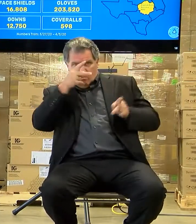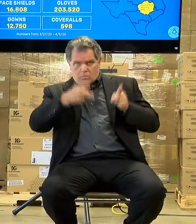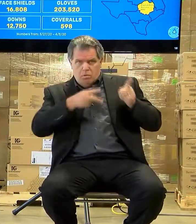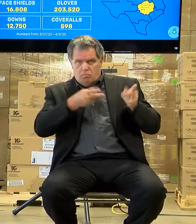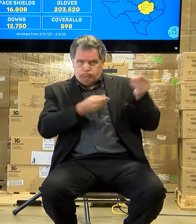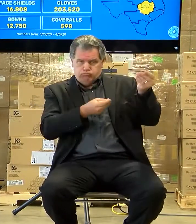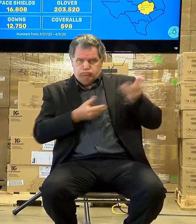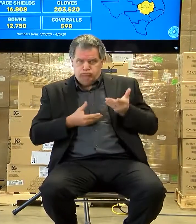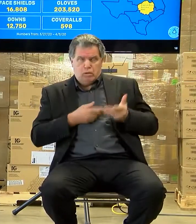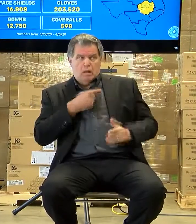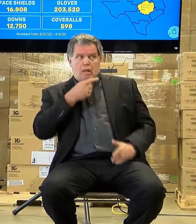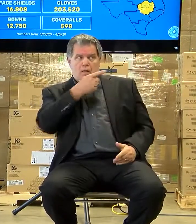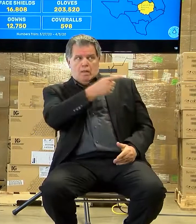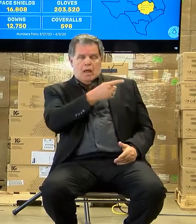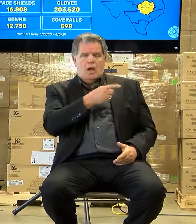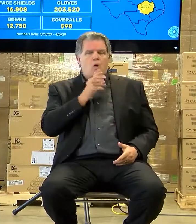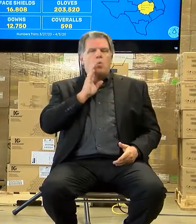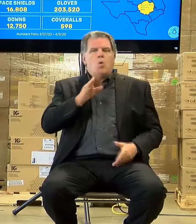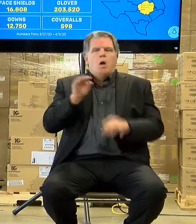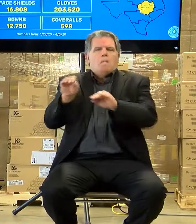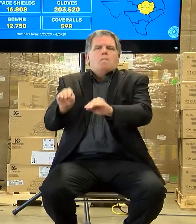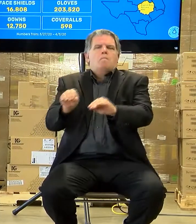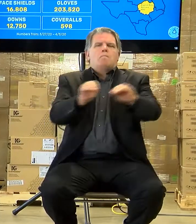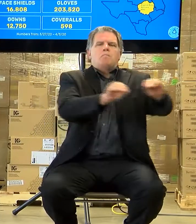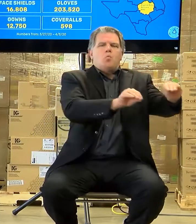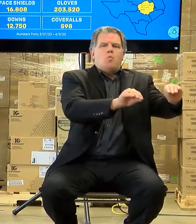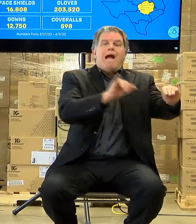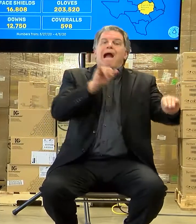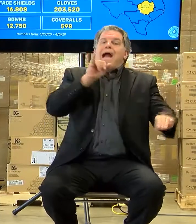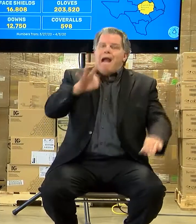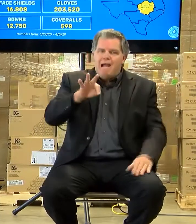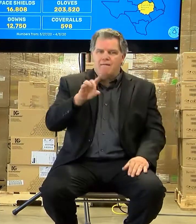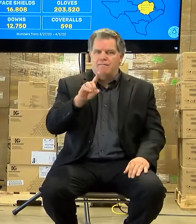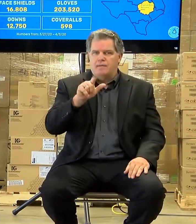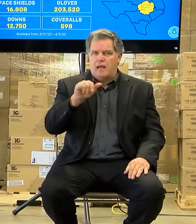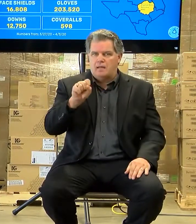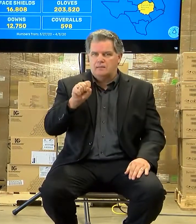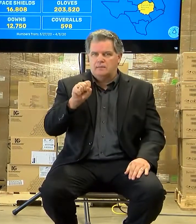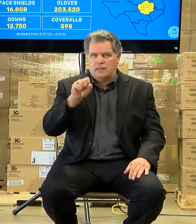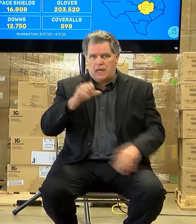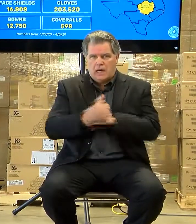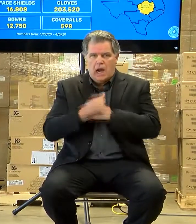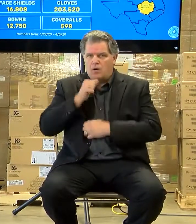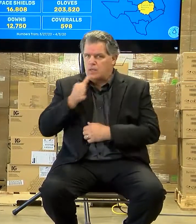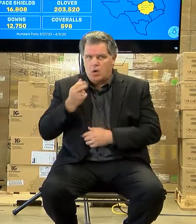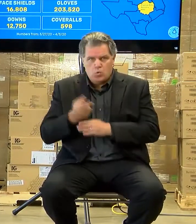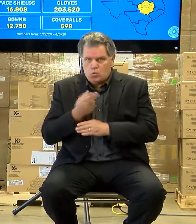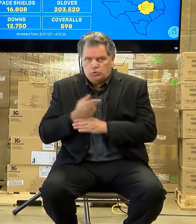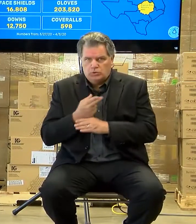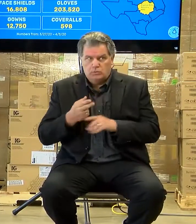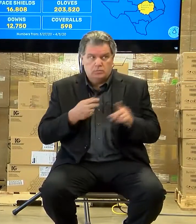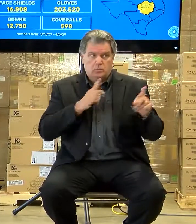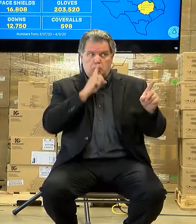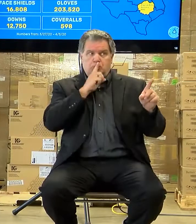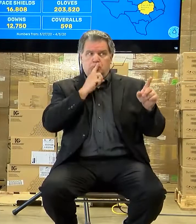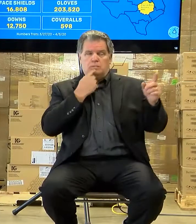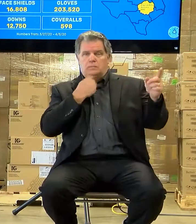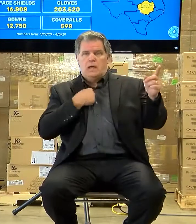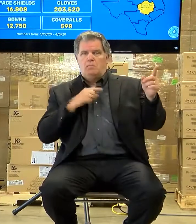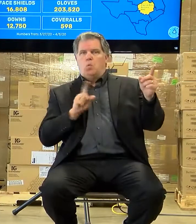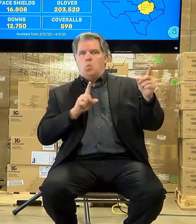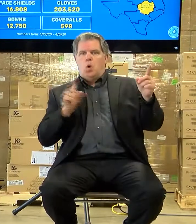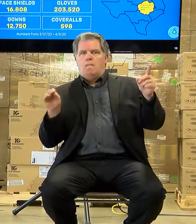that they would be required to move it elsewhere if Dallas County was not going to use it. They didn't tell us where they would move it to.